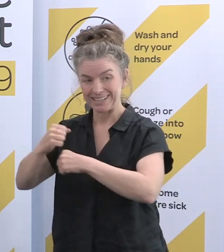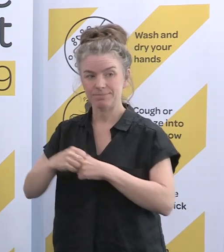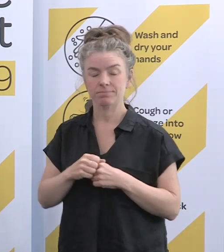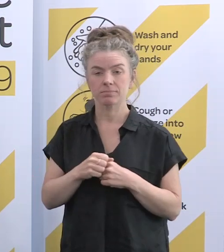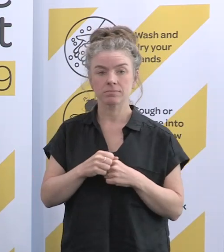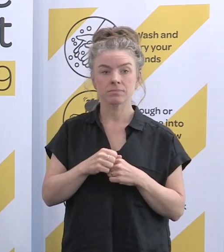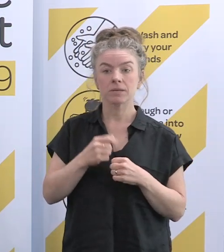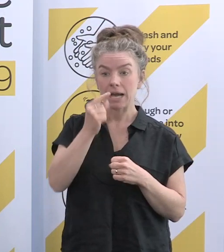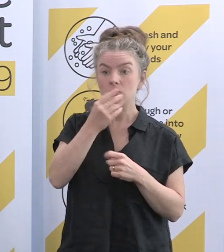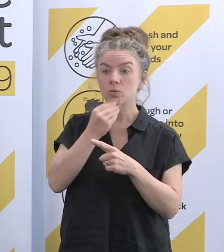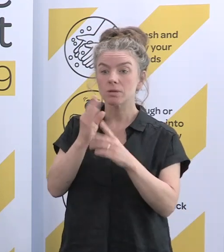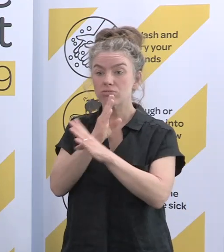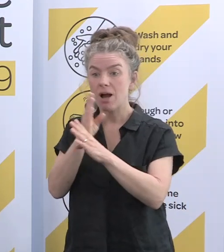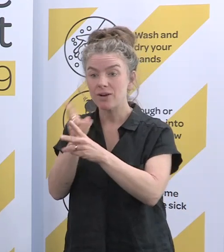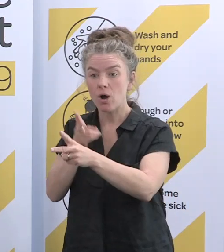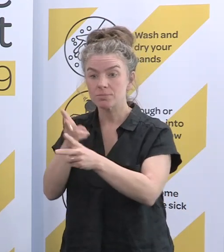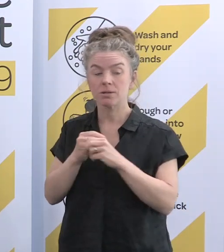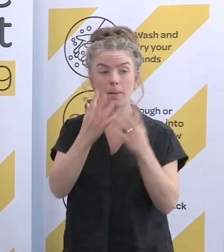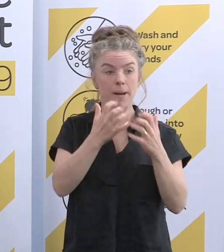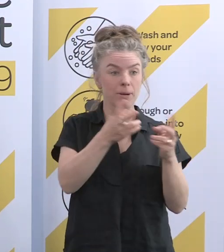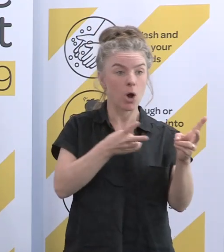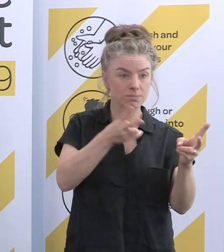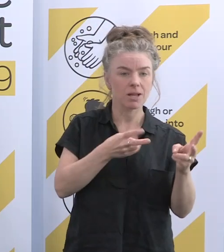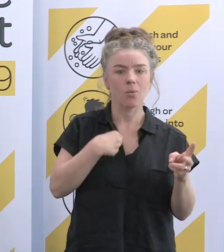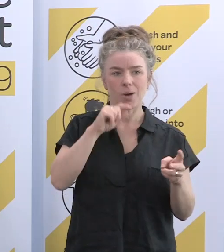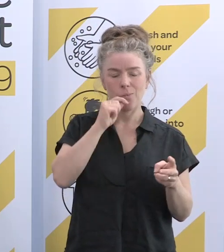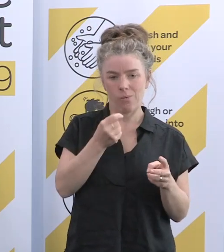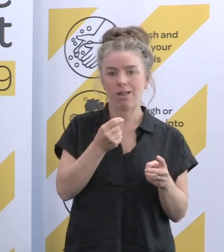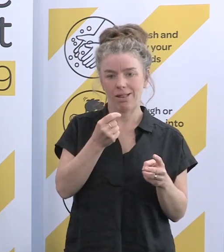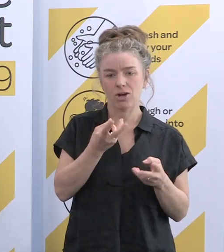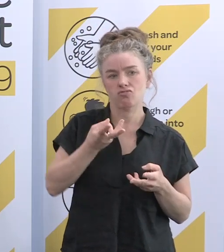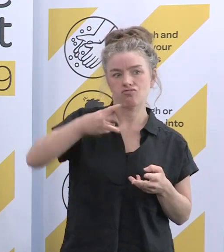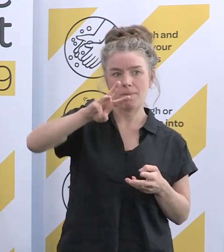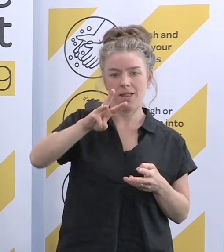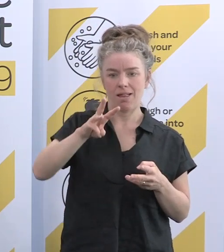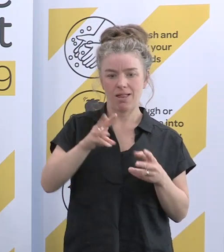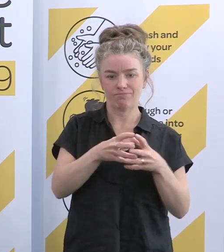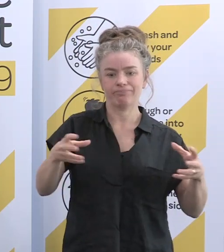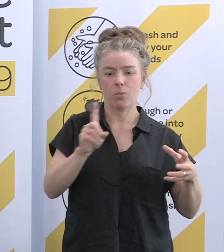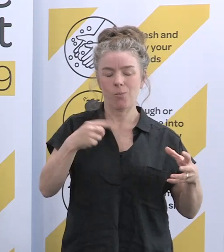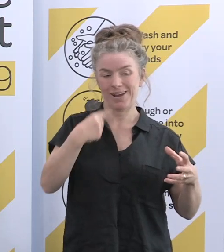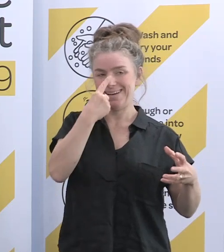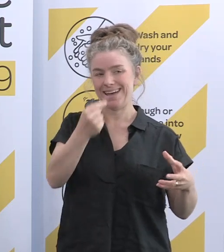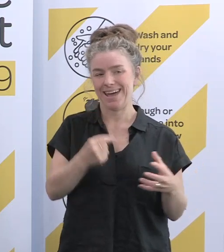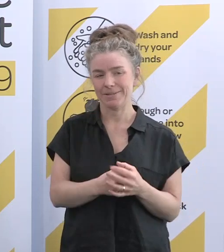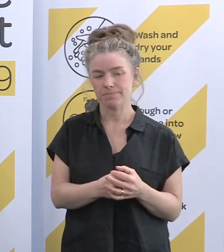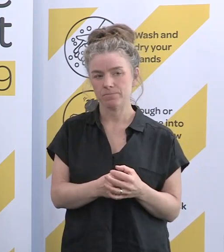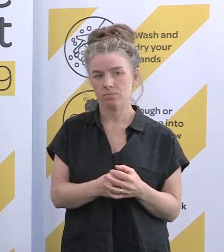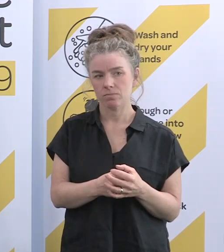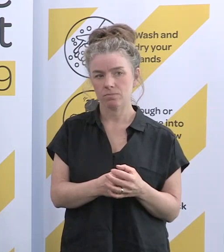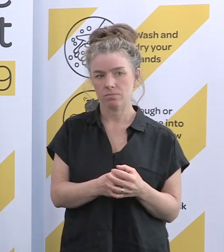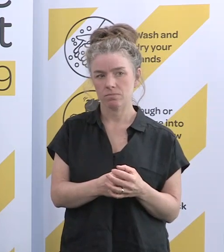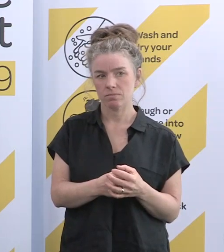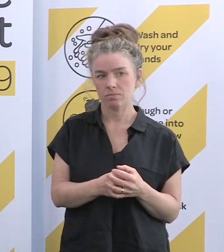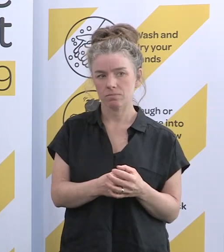both private and public. And of course, the idea there is to not just be prepared, but to complement our